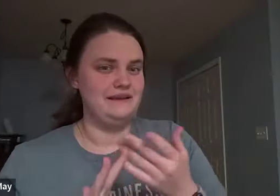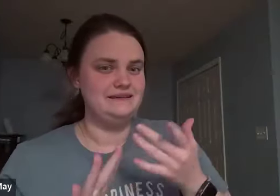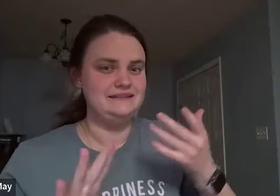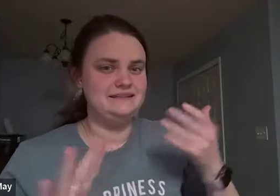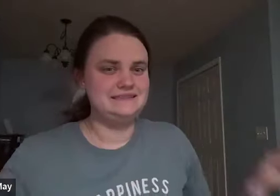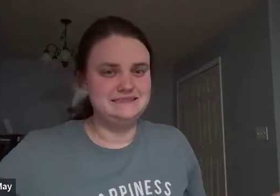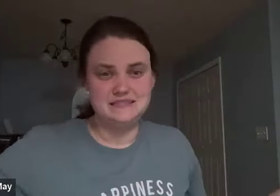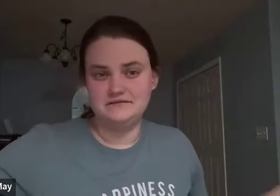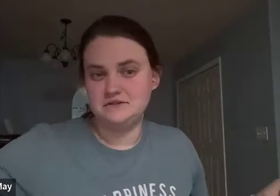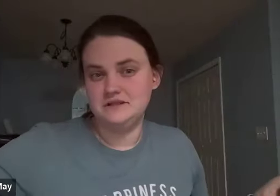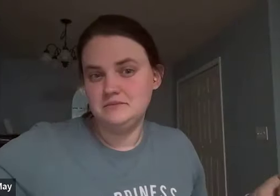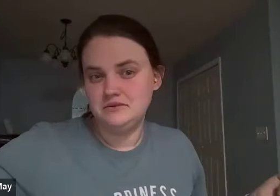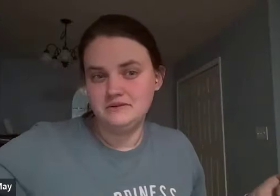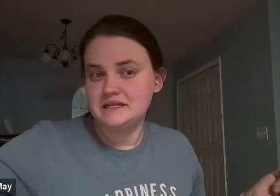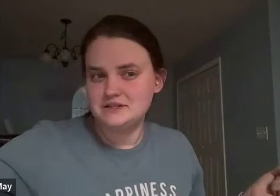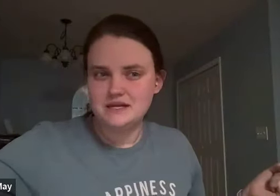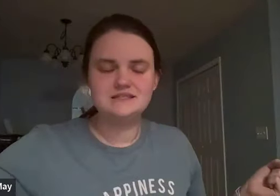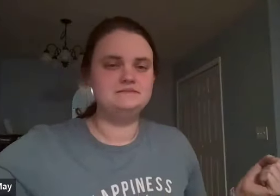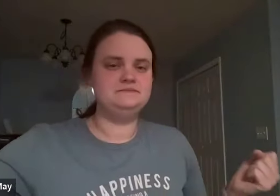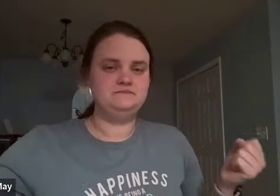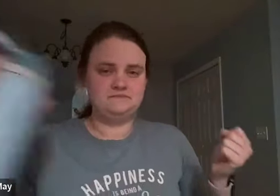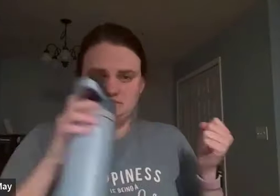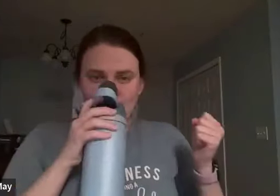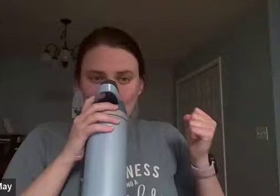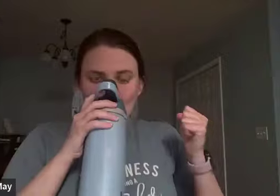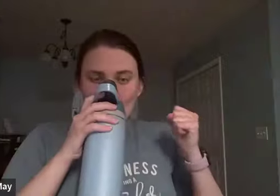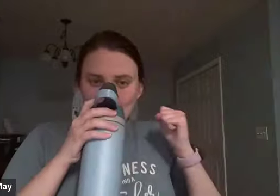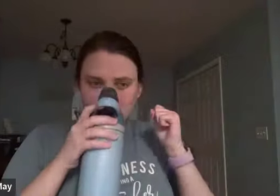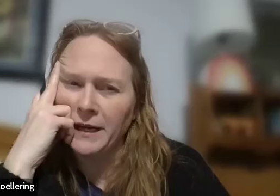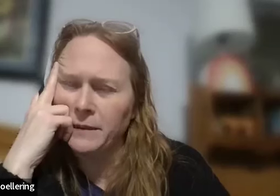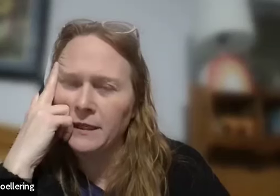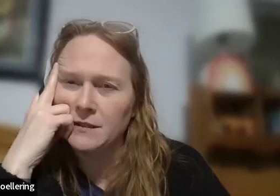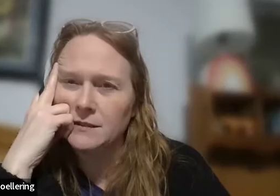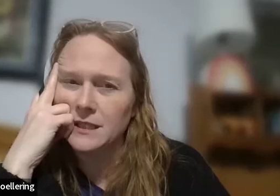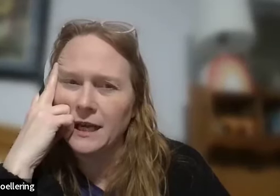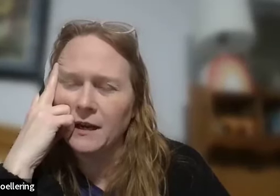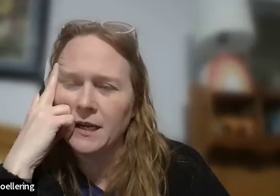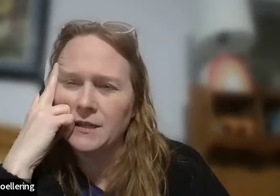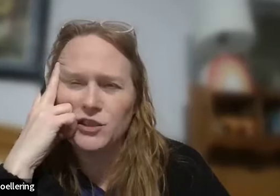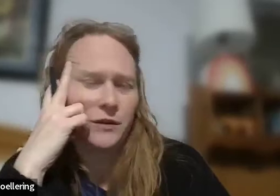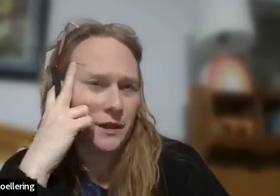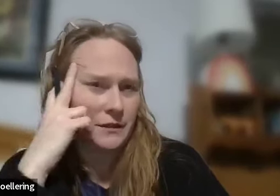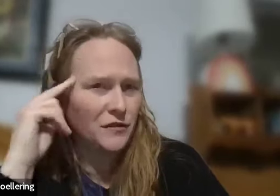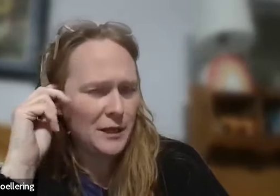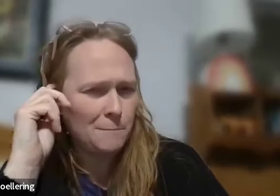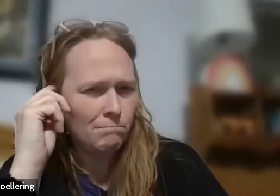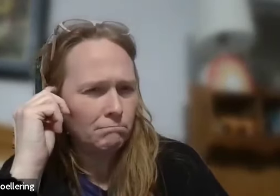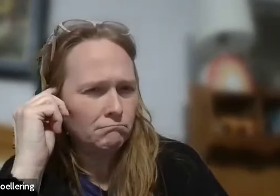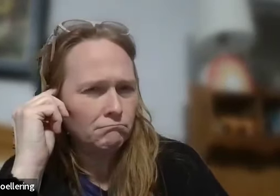like dive too deep into it. Remind me, did I share the colors video?